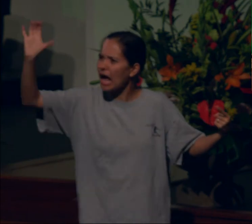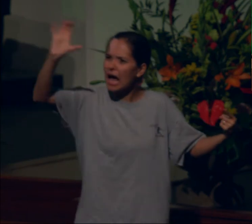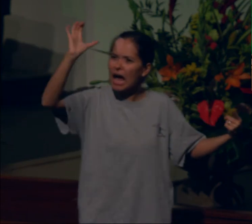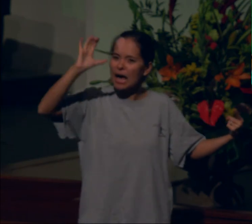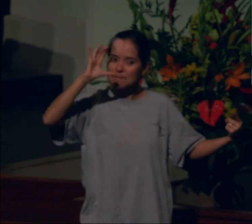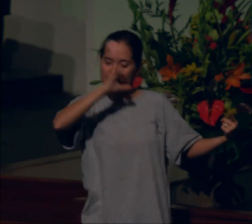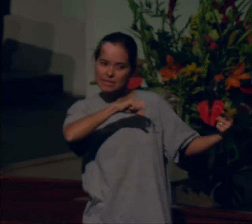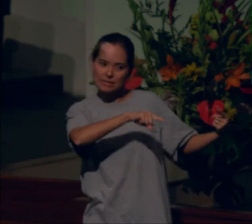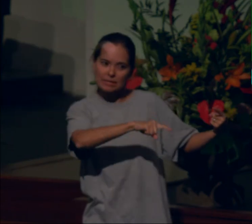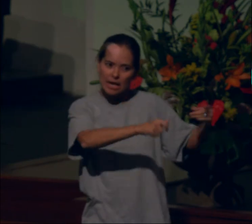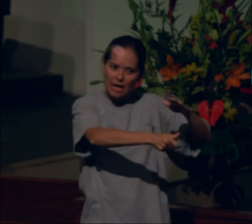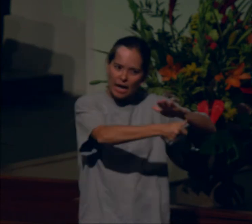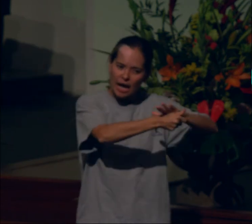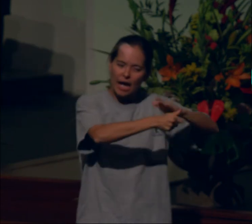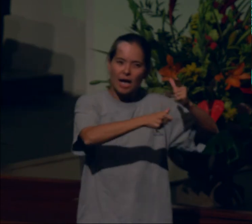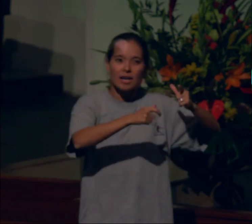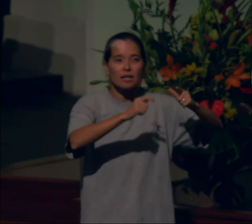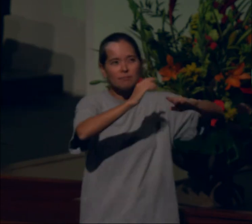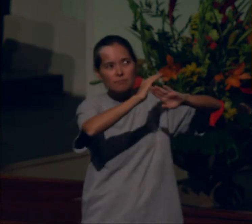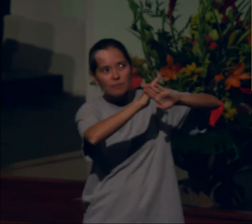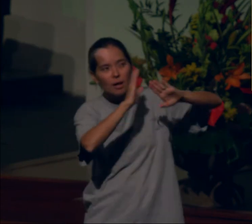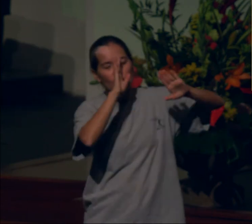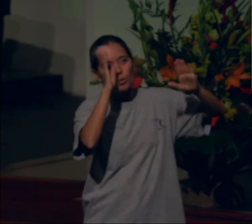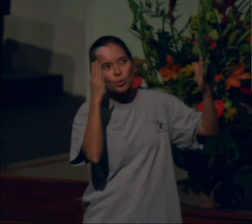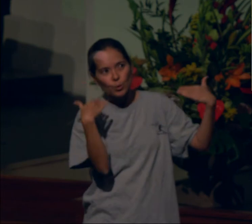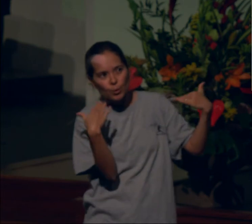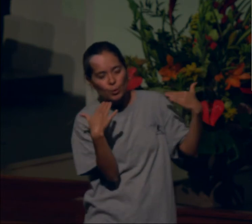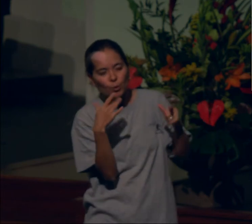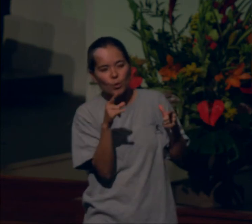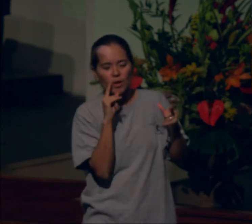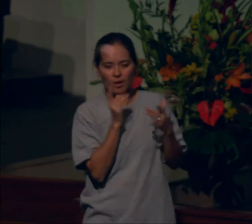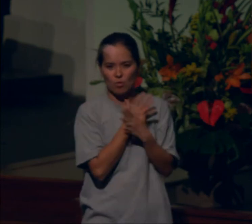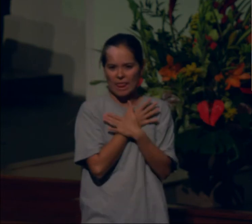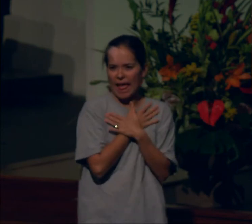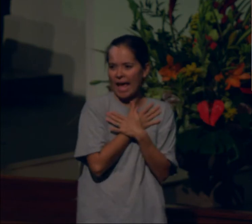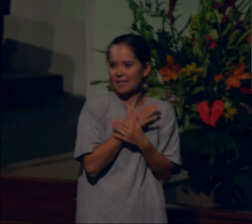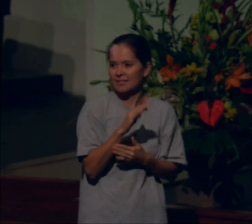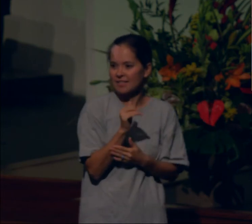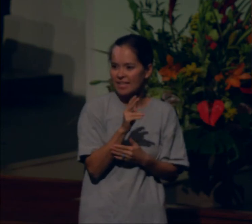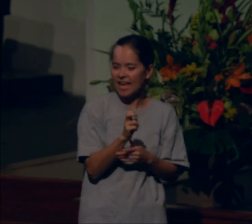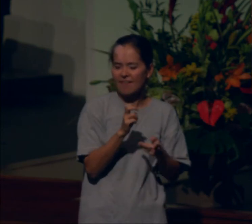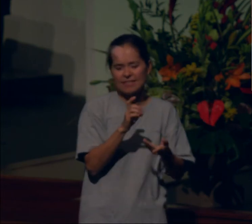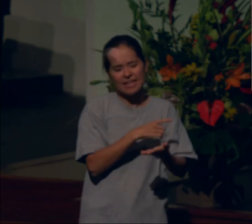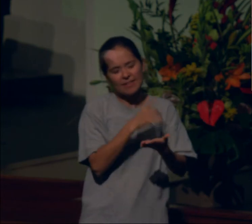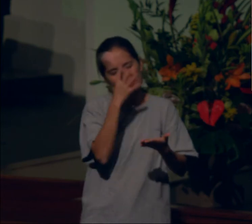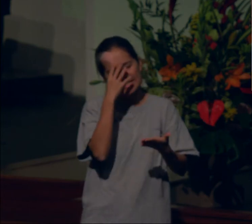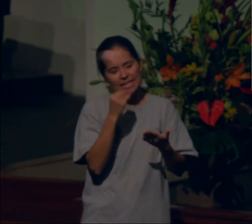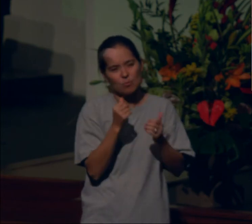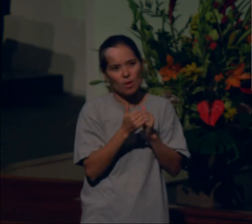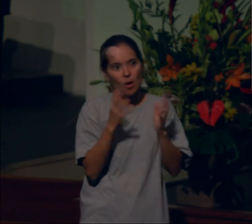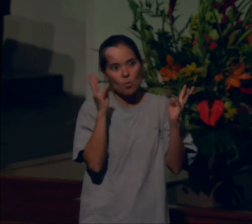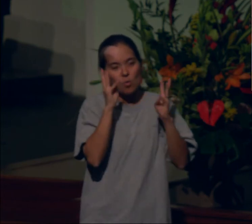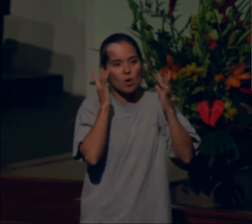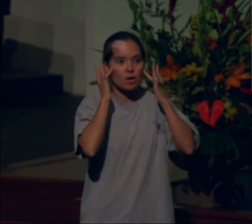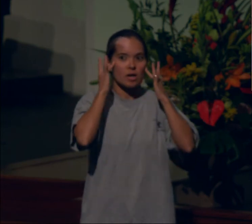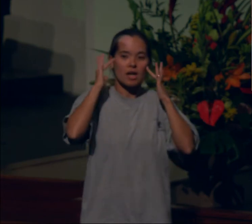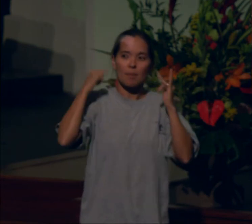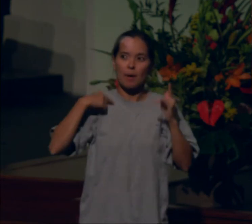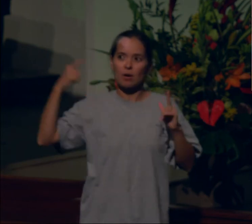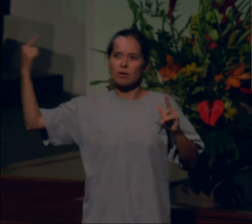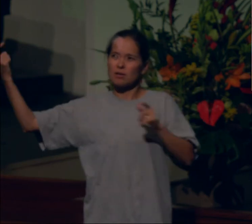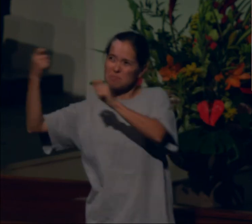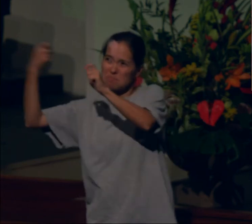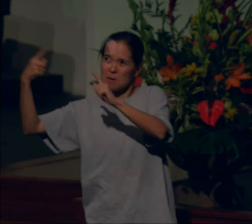it blocked the heat of the blazing sun, and they were able to relax, and David could sleep without worrying about an arrow coming down out of the sky and piercing